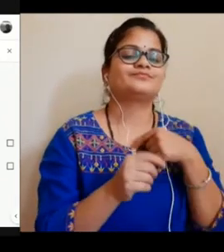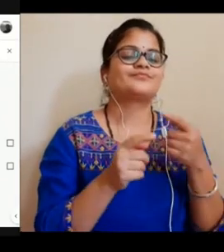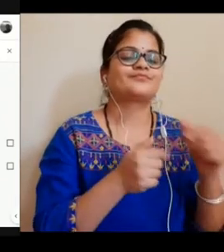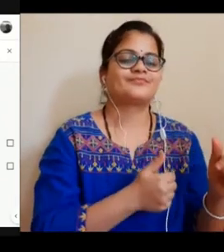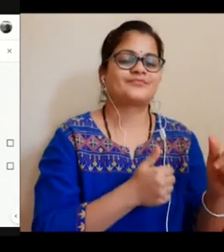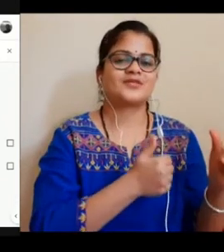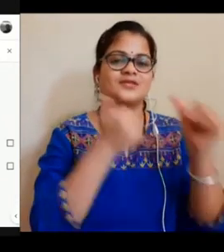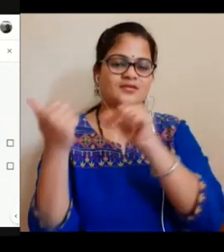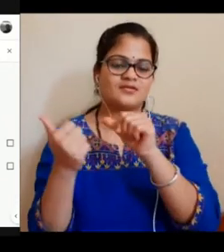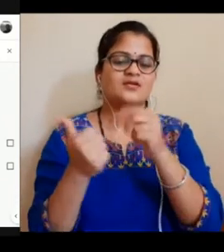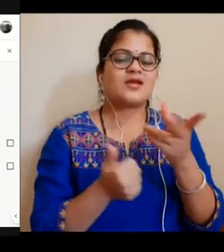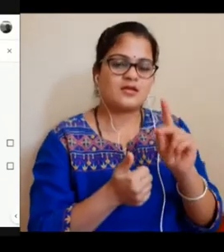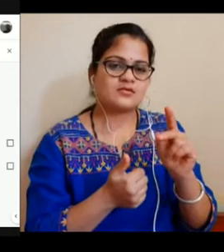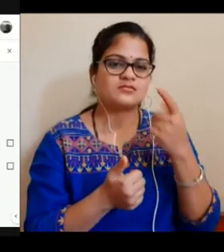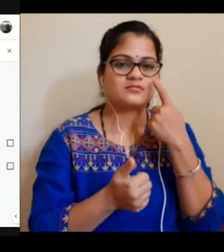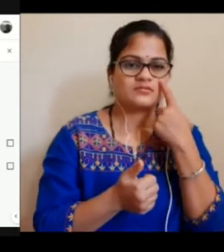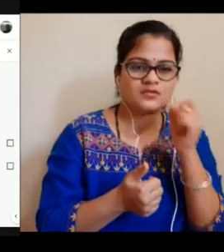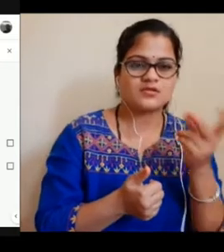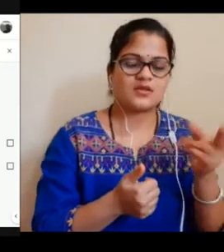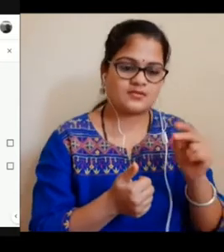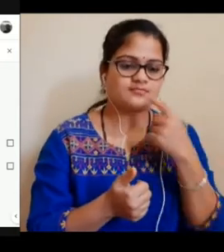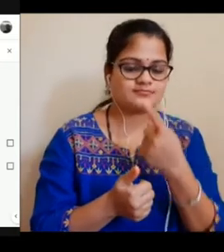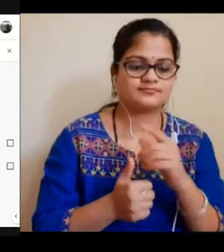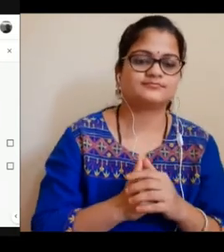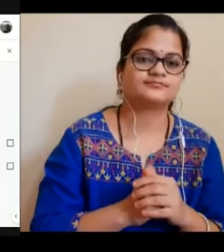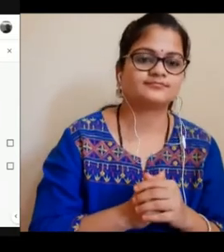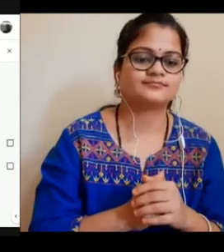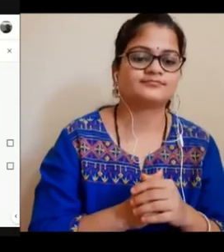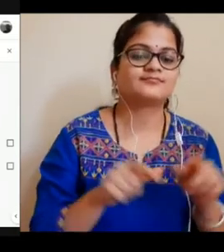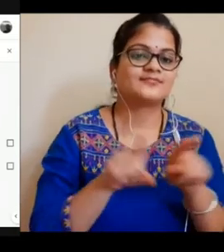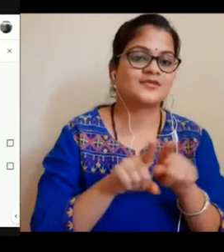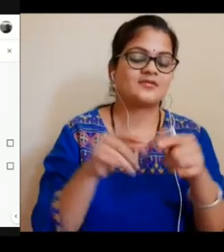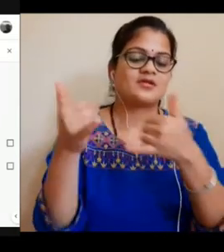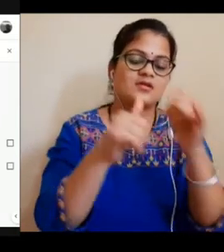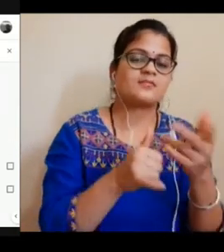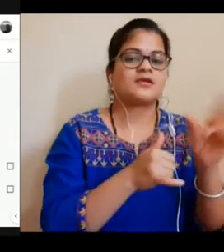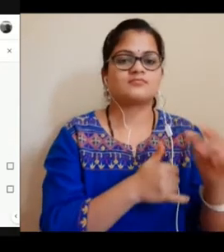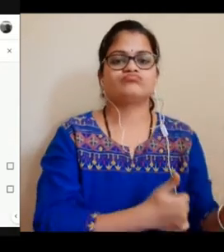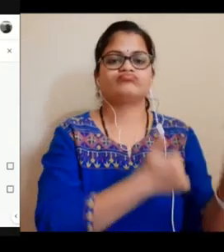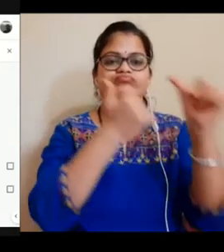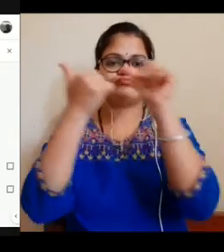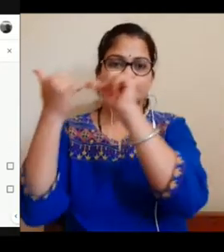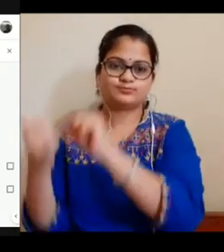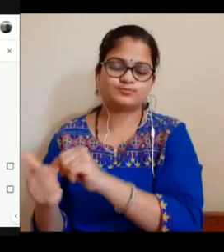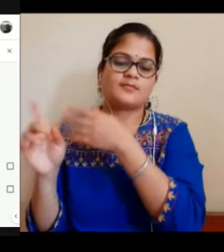the previous slide, which is going back to the game.